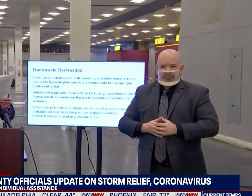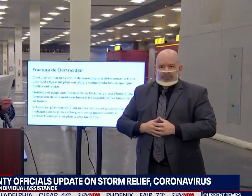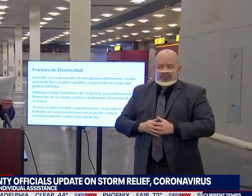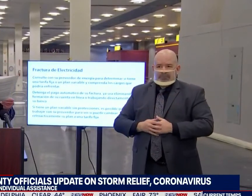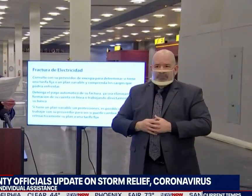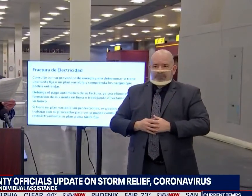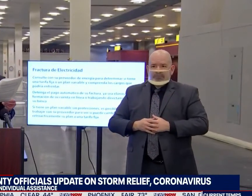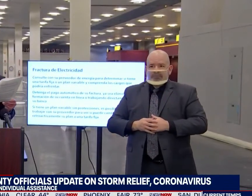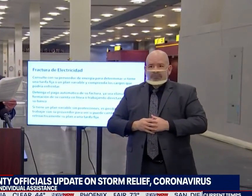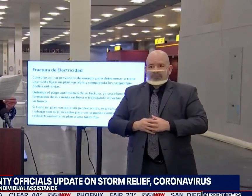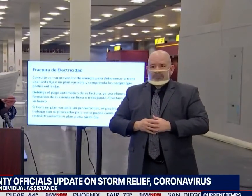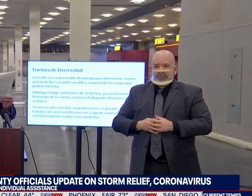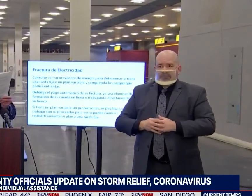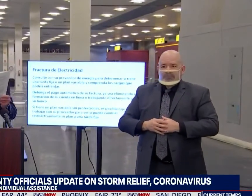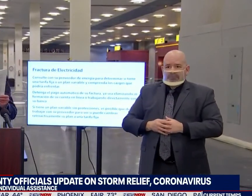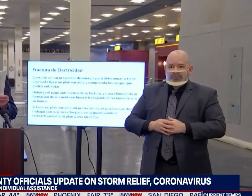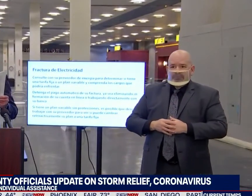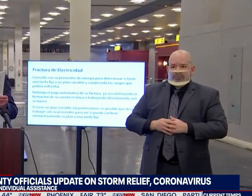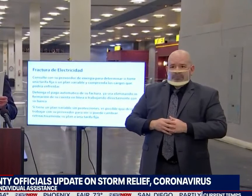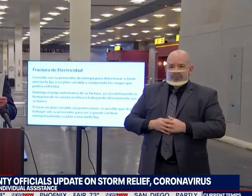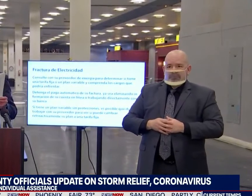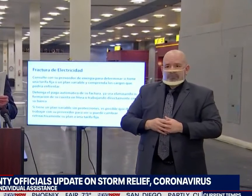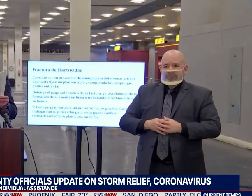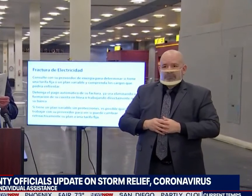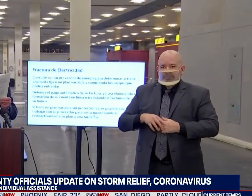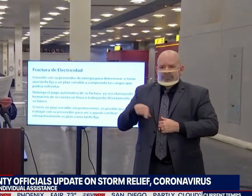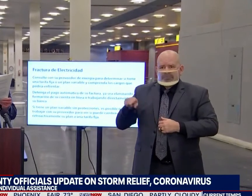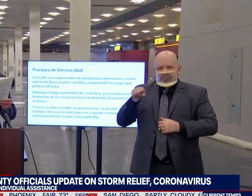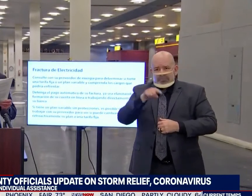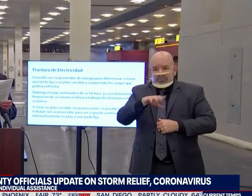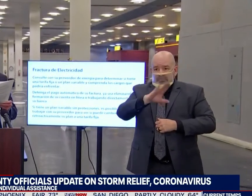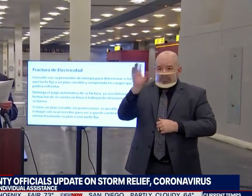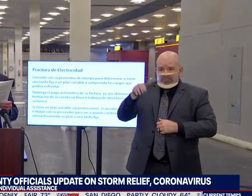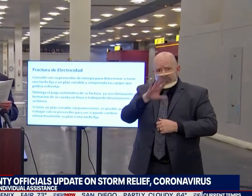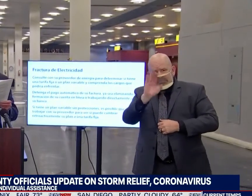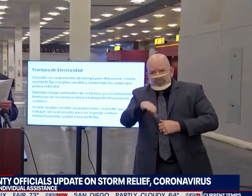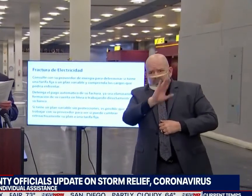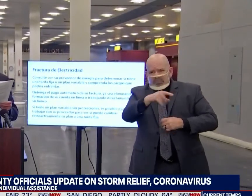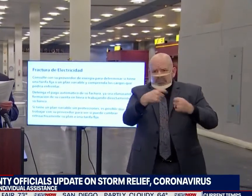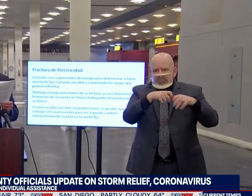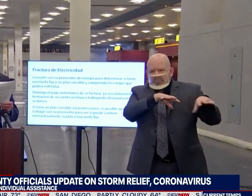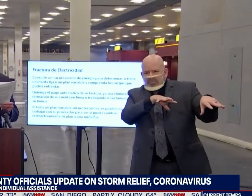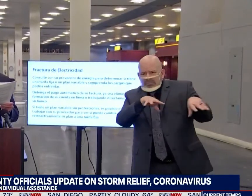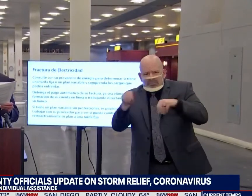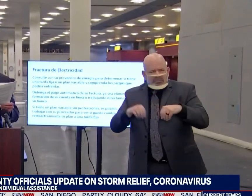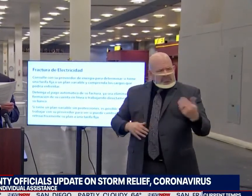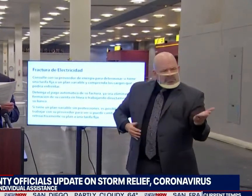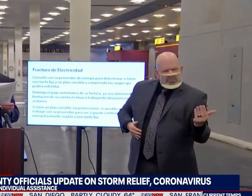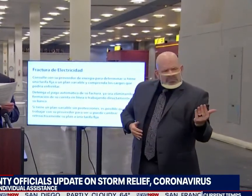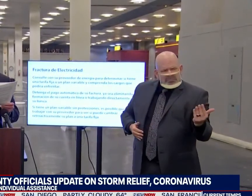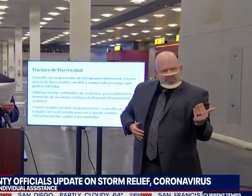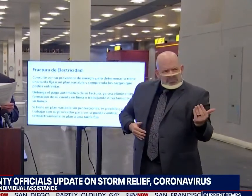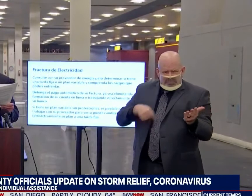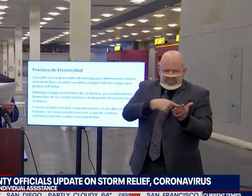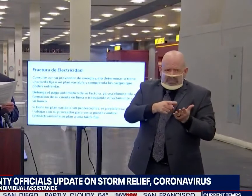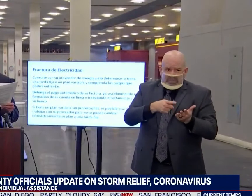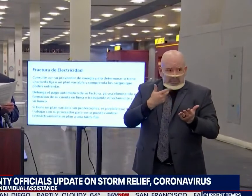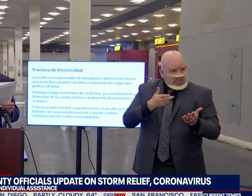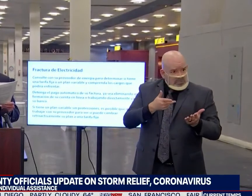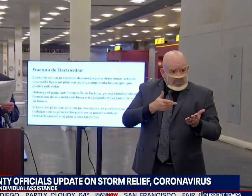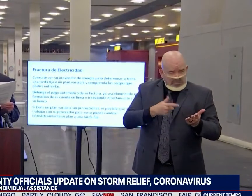threatening to turn off my utilities. Judge, what do I do? Okay. There are laws and regulations that require